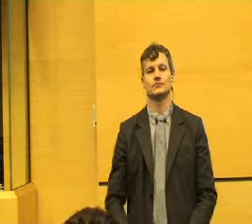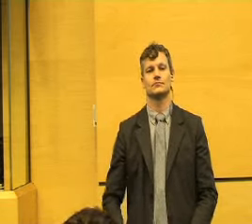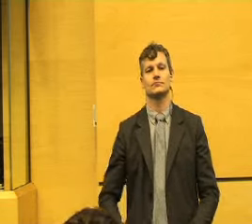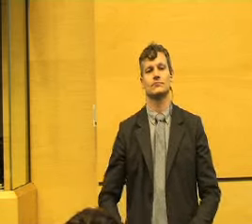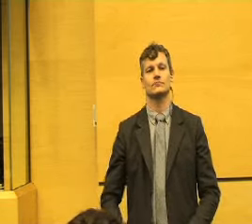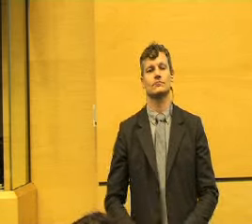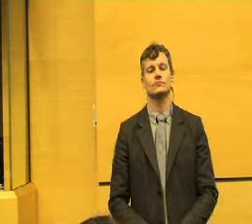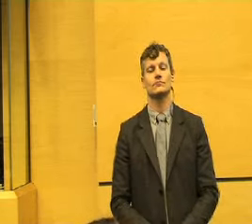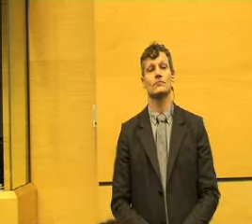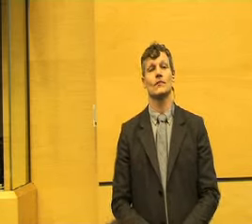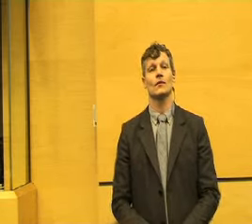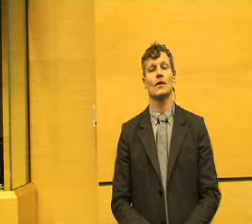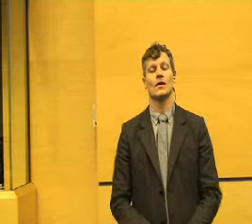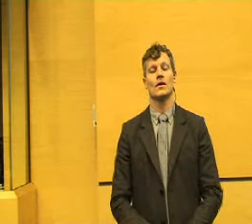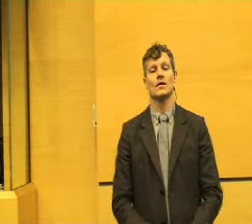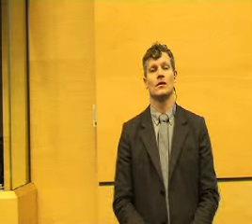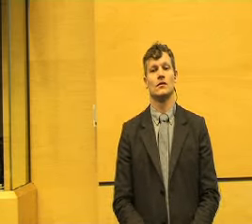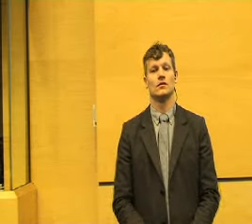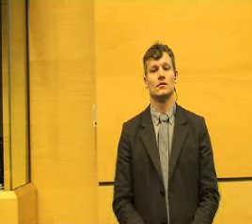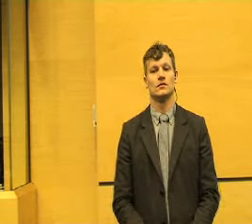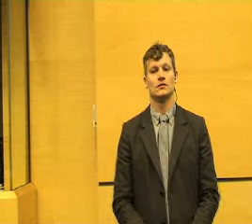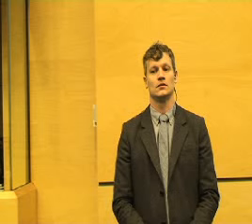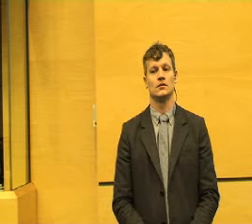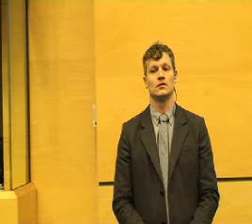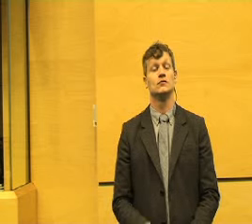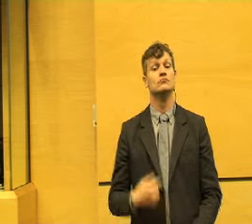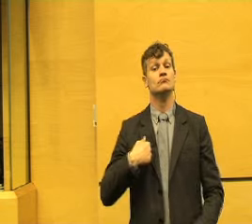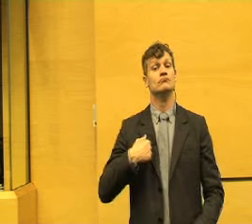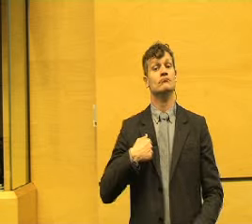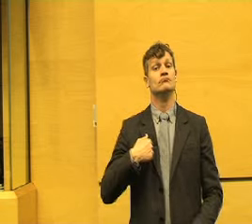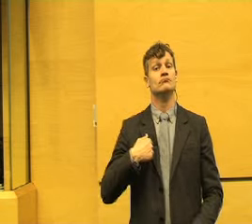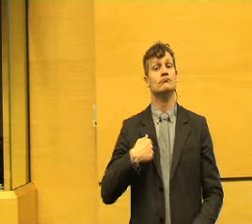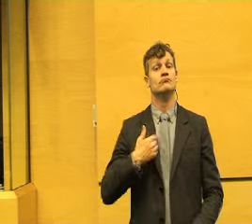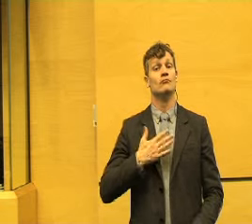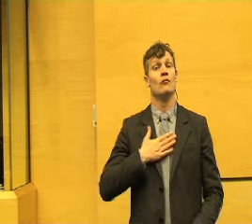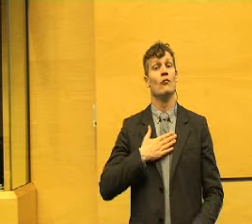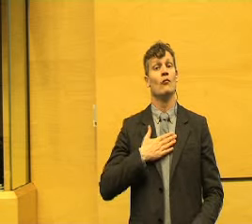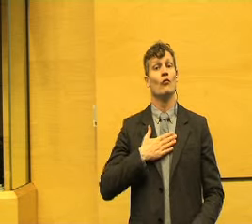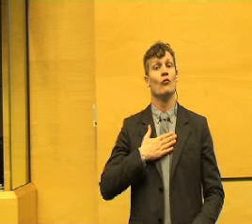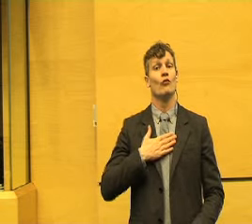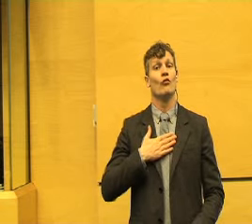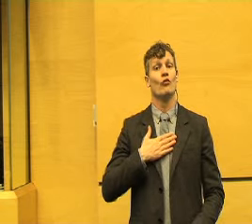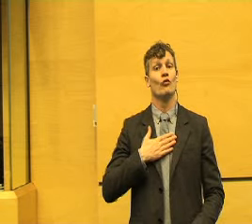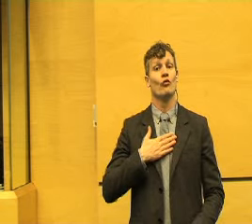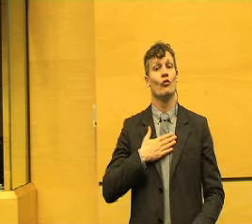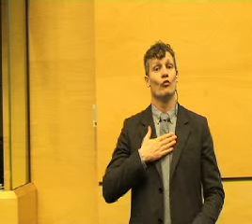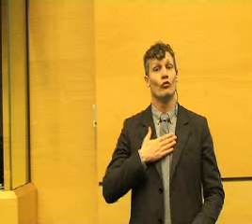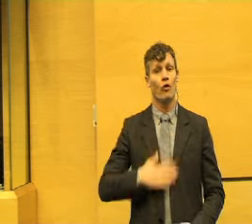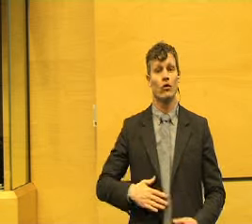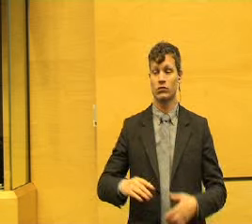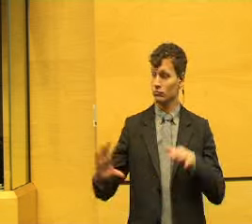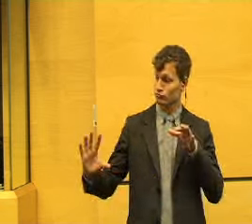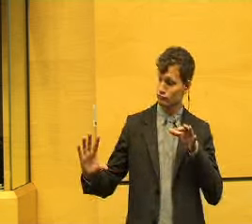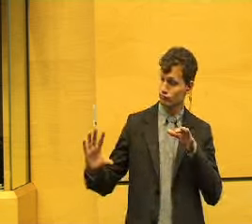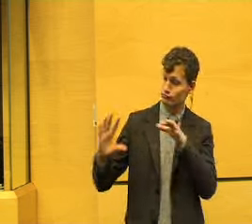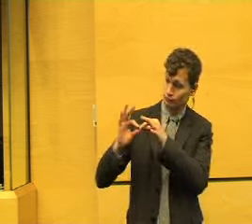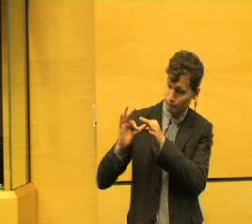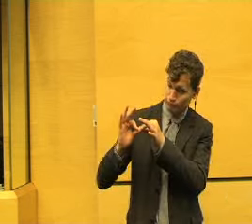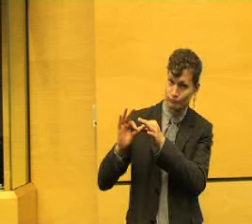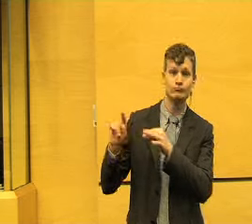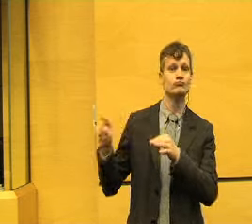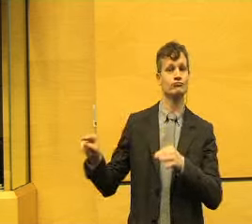Please allow me to join my colleague in her